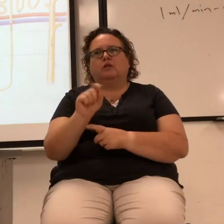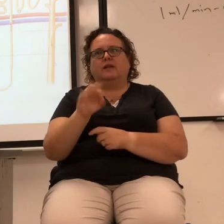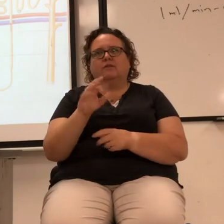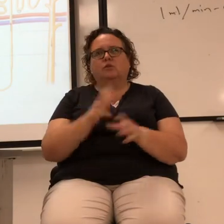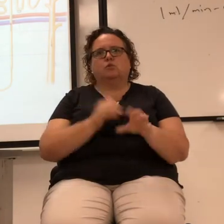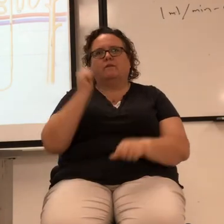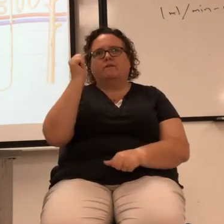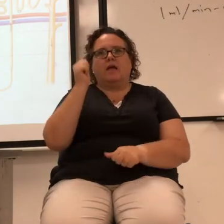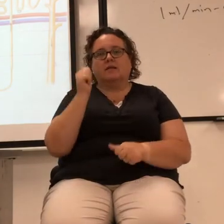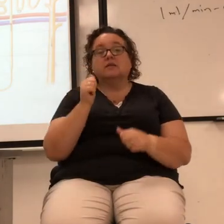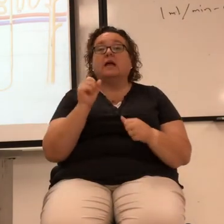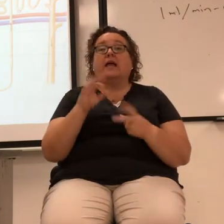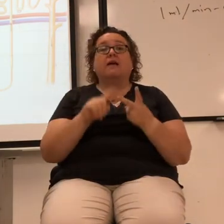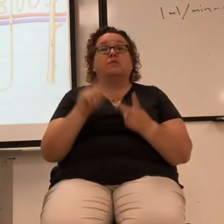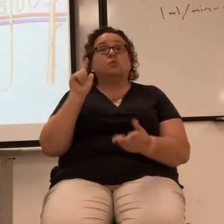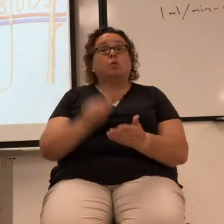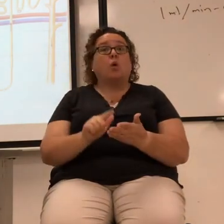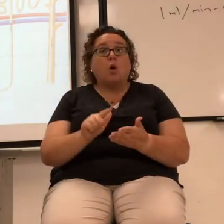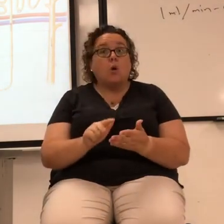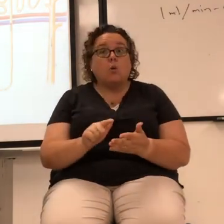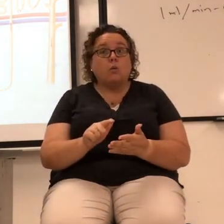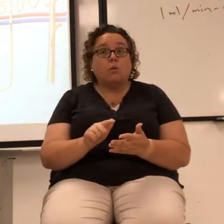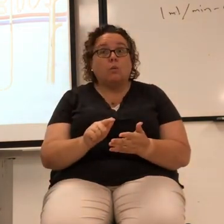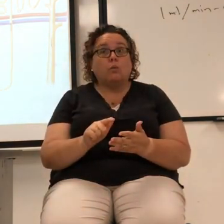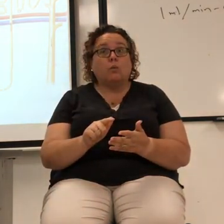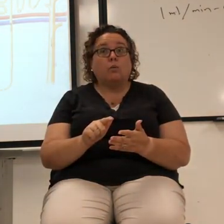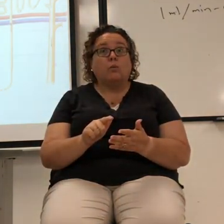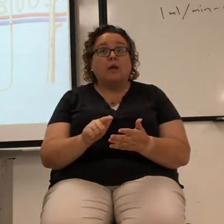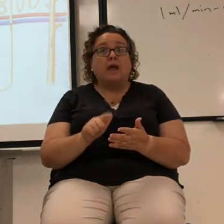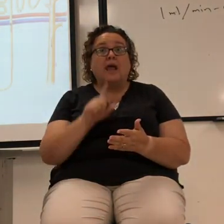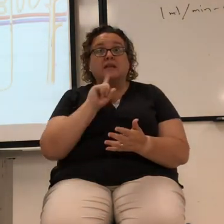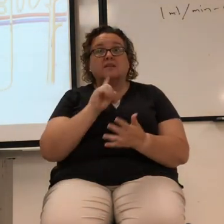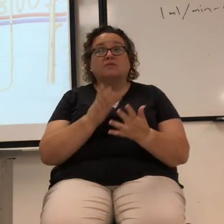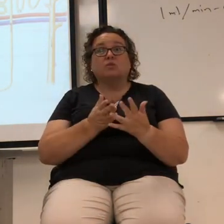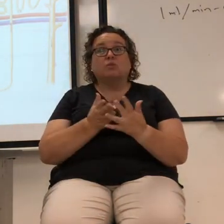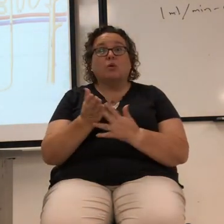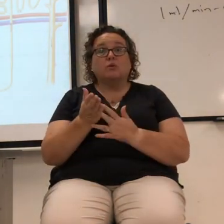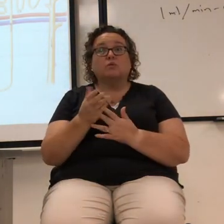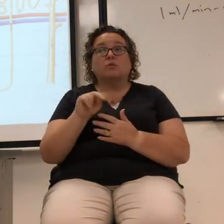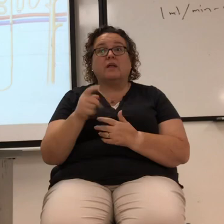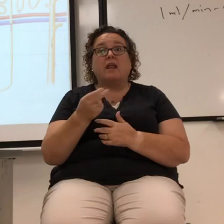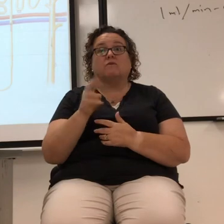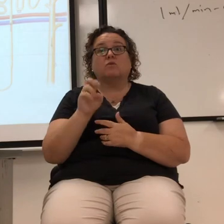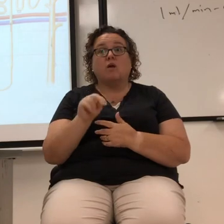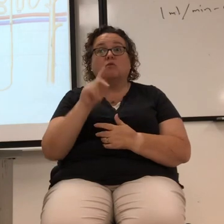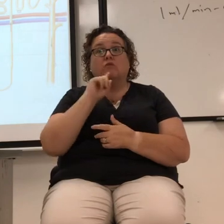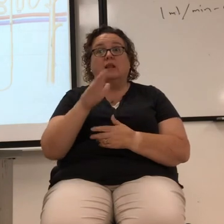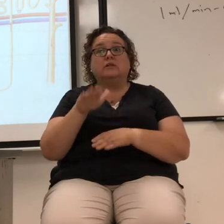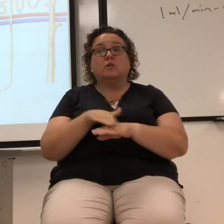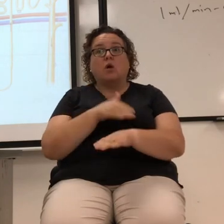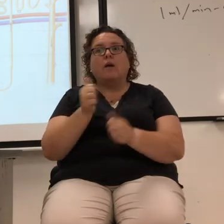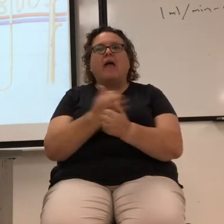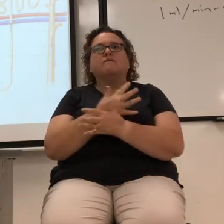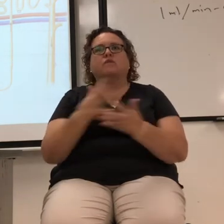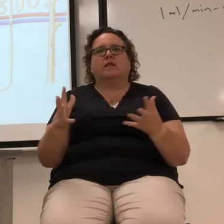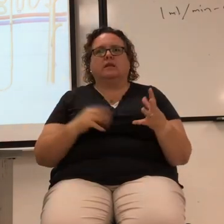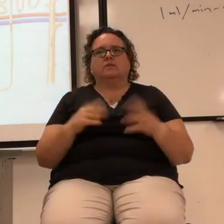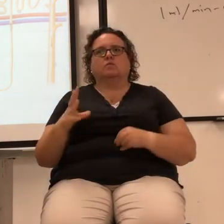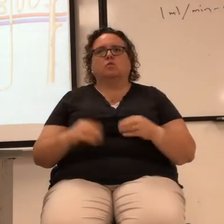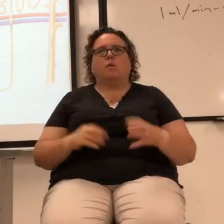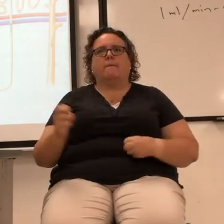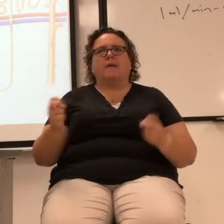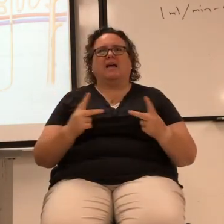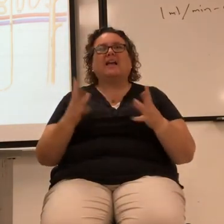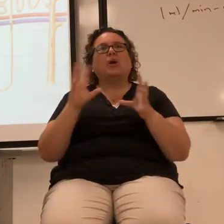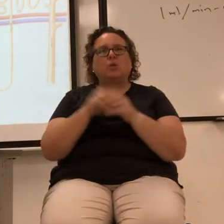If GFR is too low and stuff is flowing through the nephron too slowly, everything is reabsorbed,